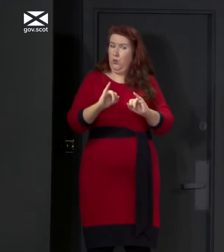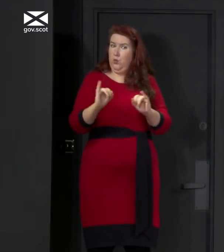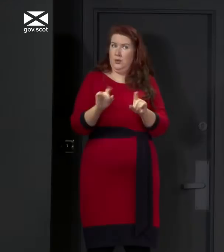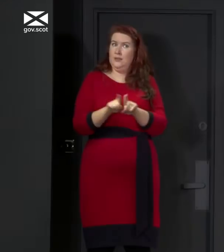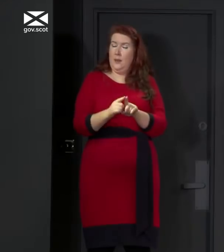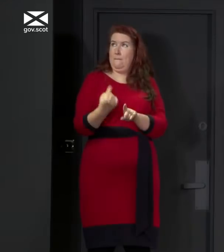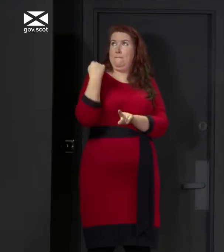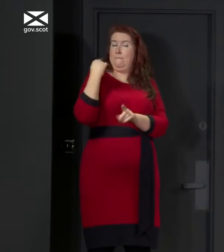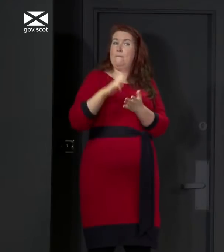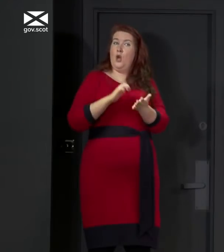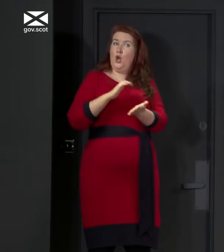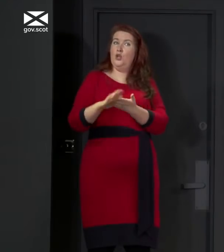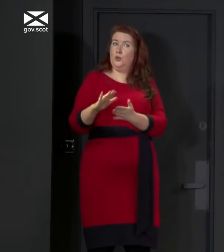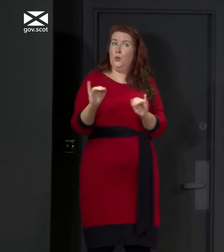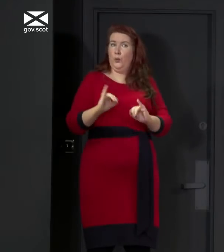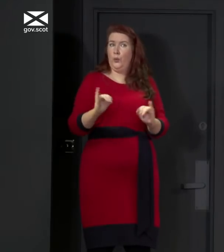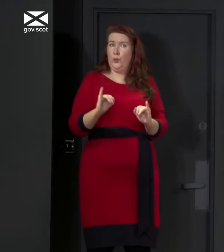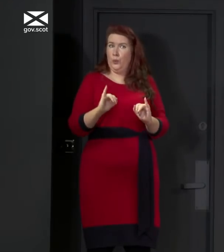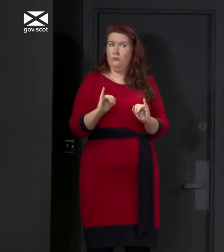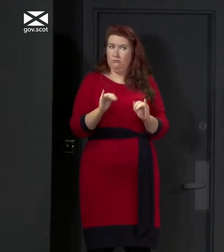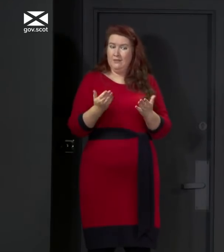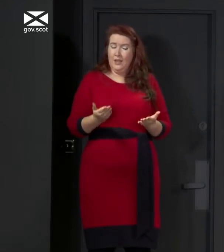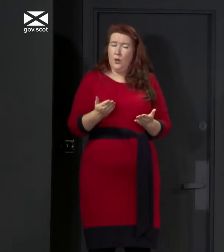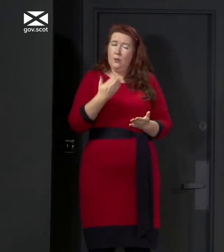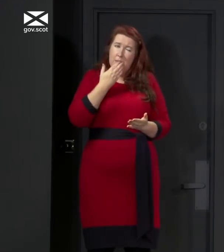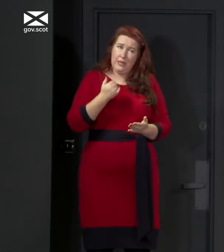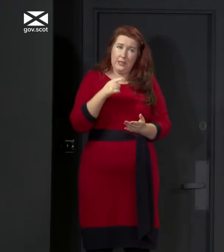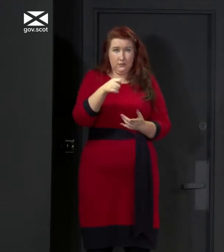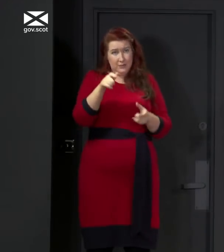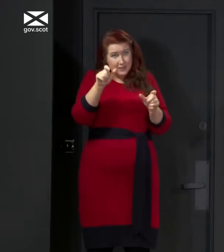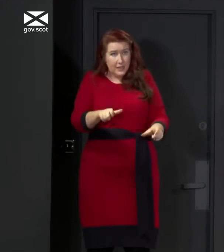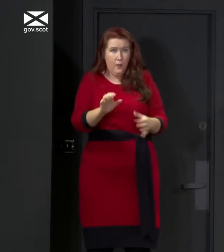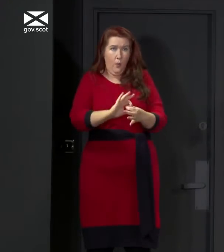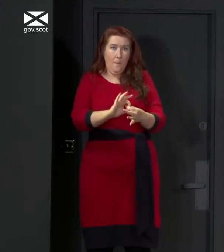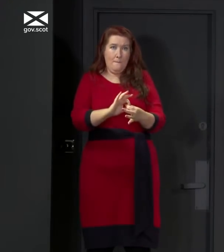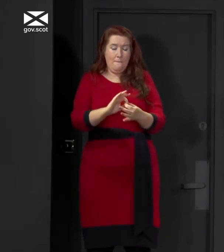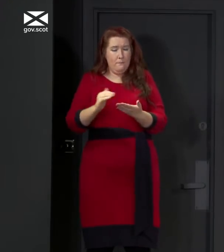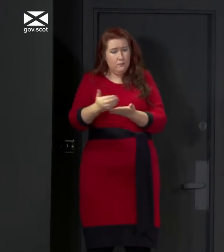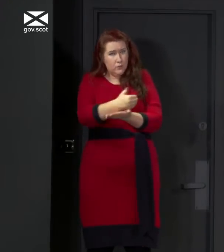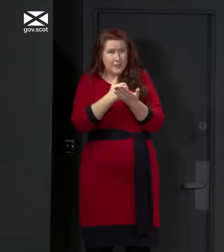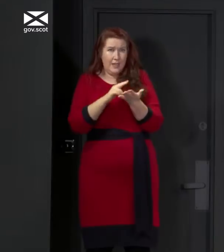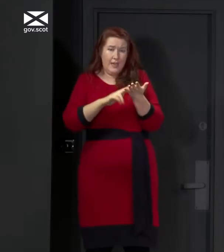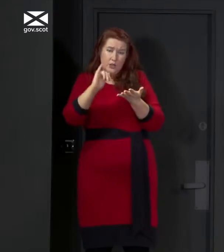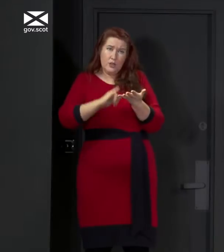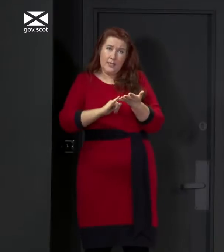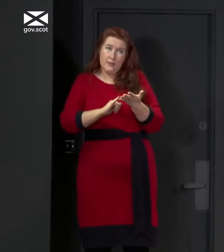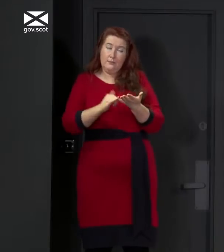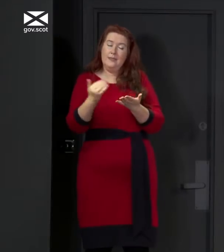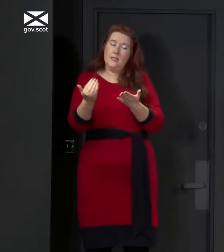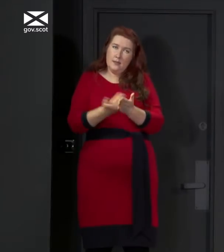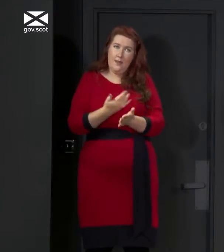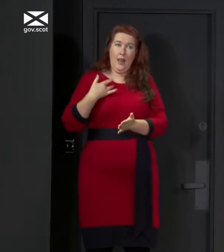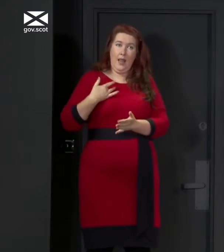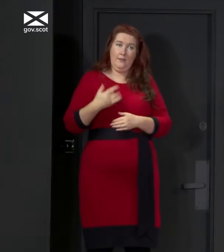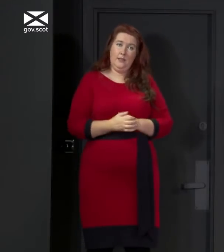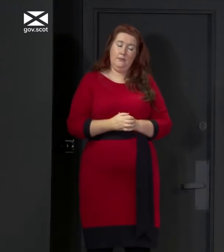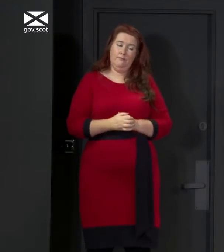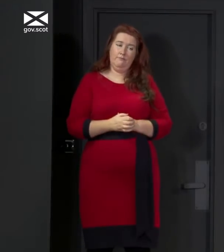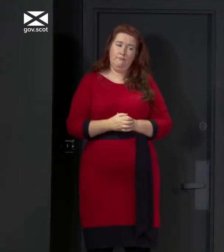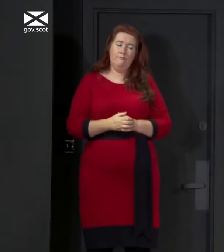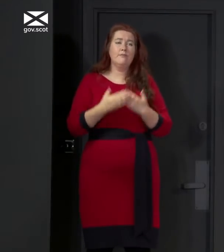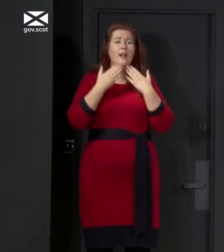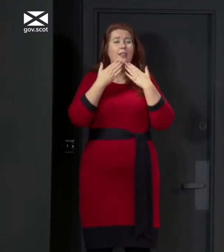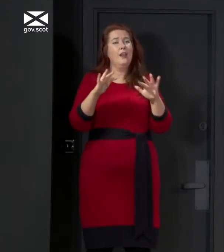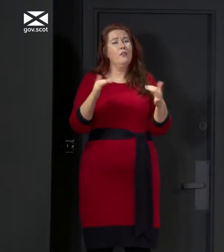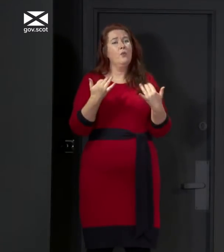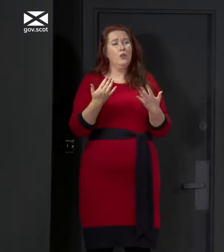the one we faced back in March. So please stay at home, protect the NHS and save lives. Thank you very much for